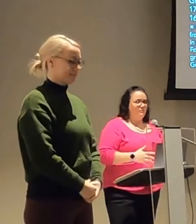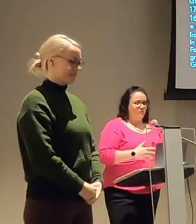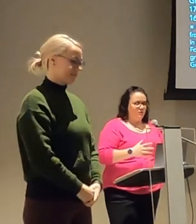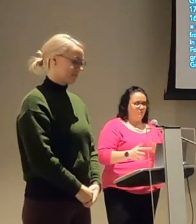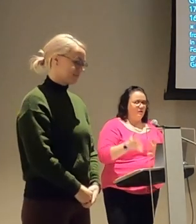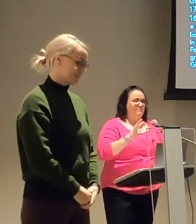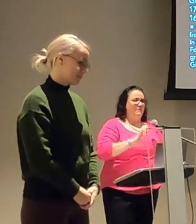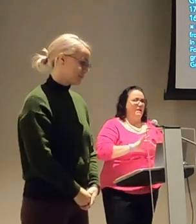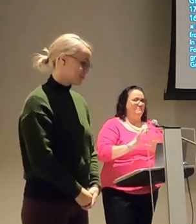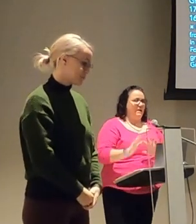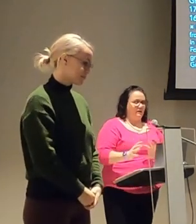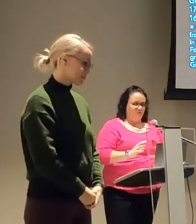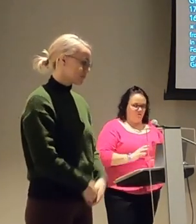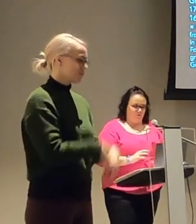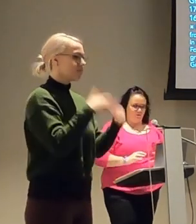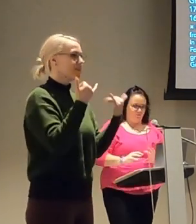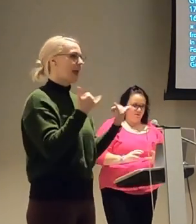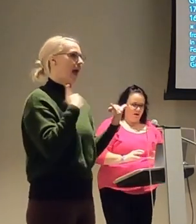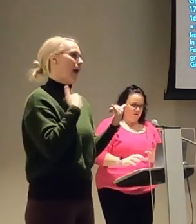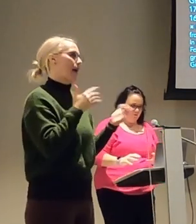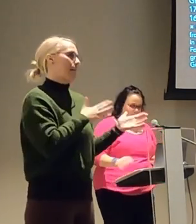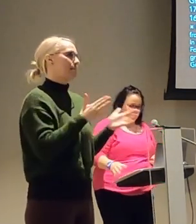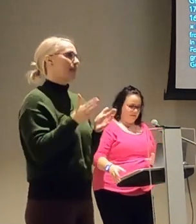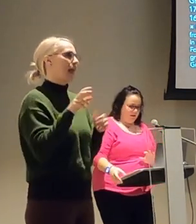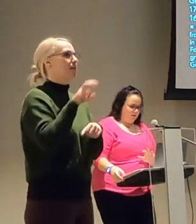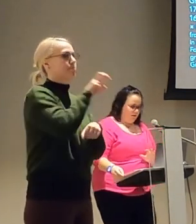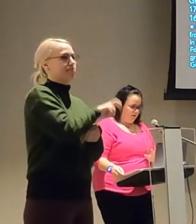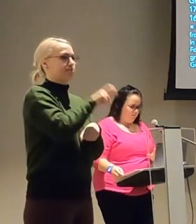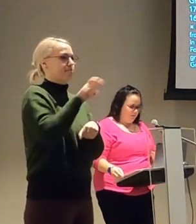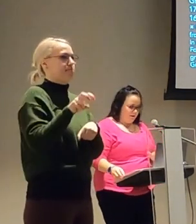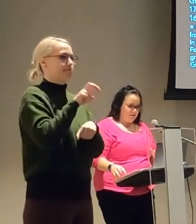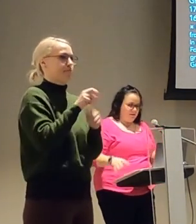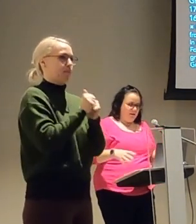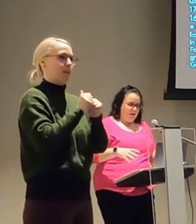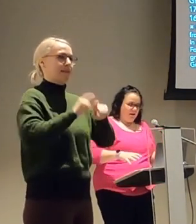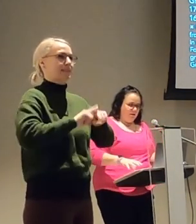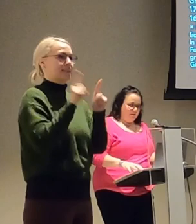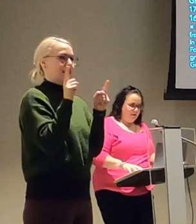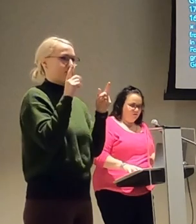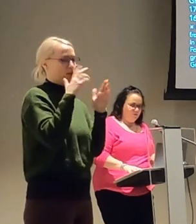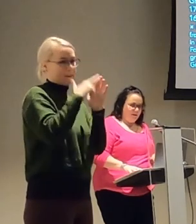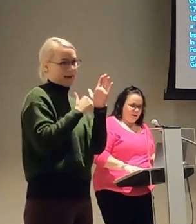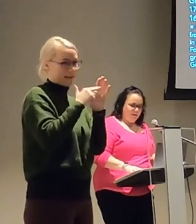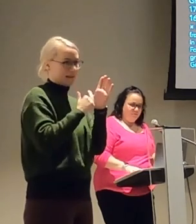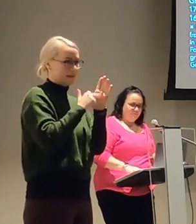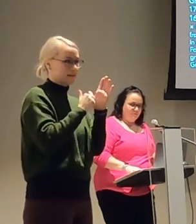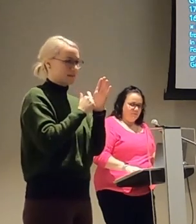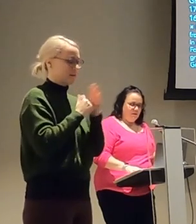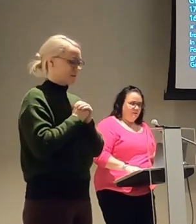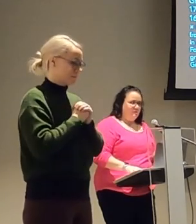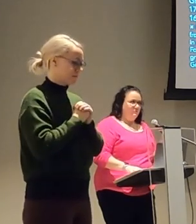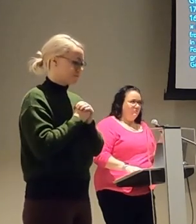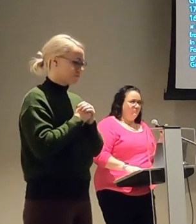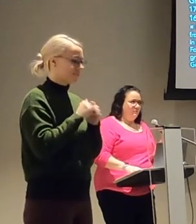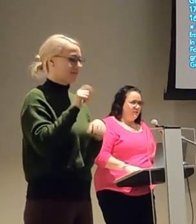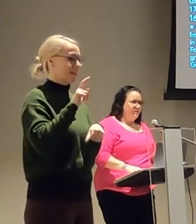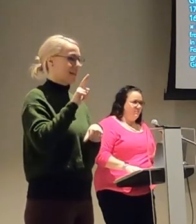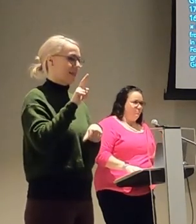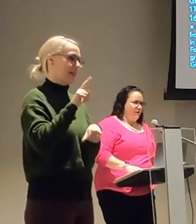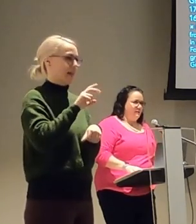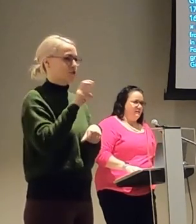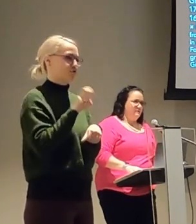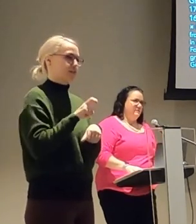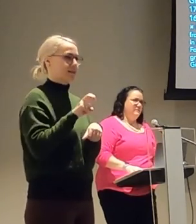So we're going to pop back and forth with our painting. But Lazzarini